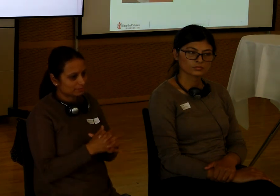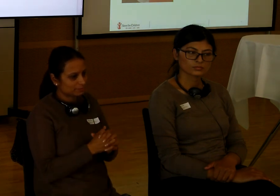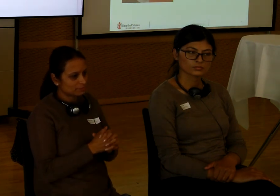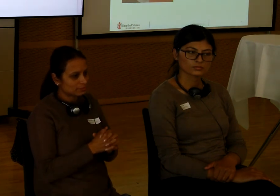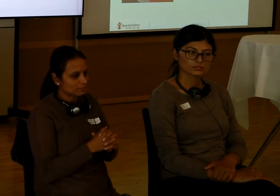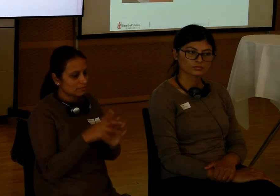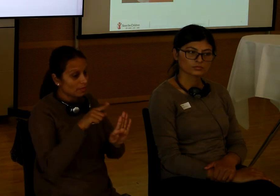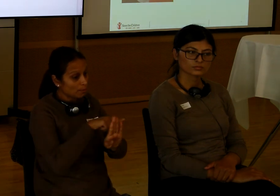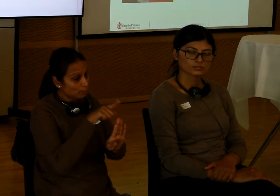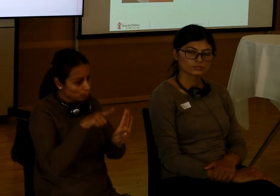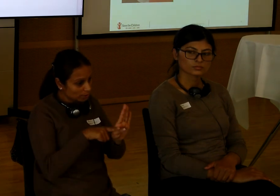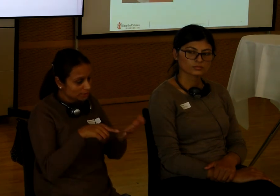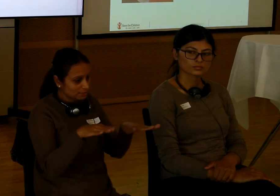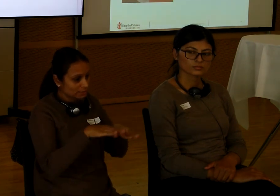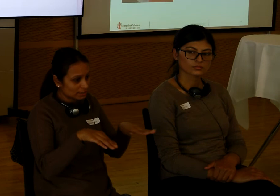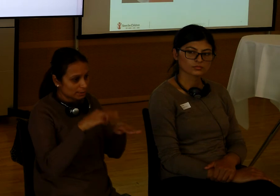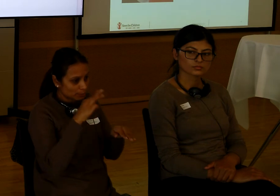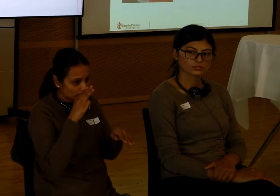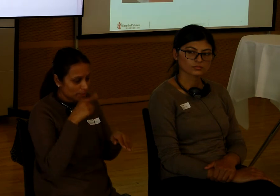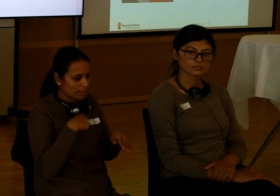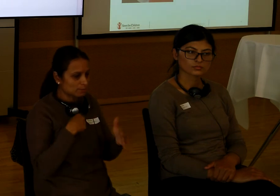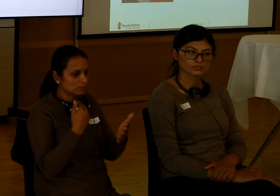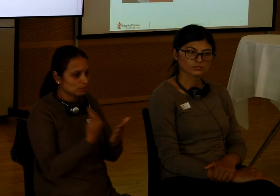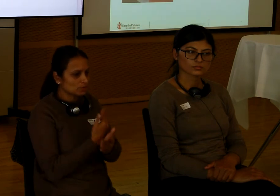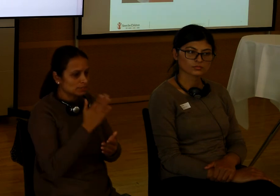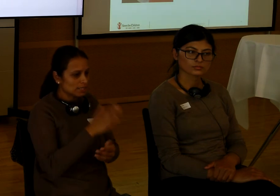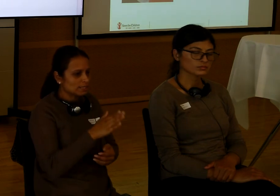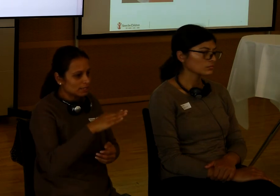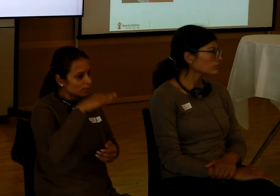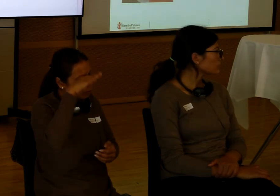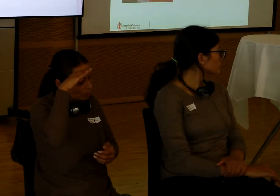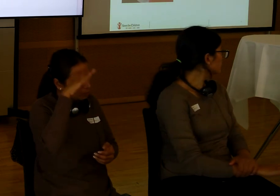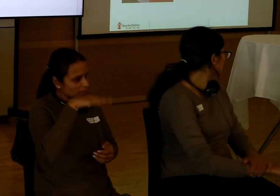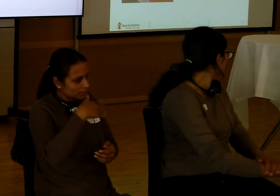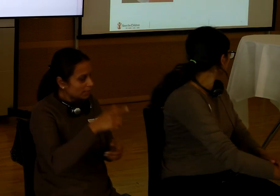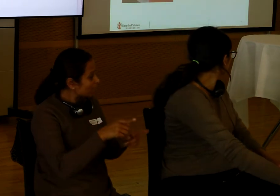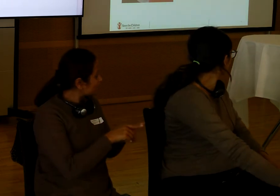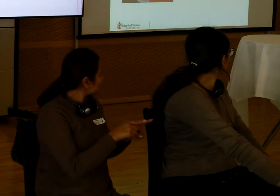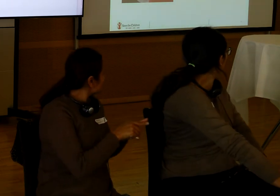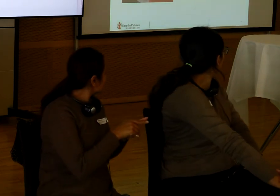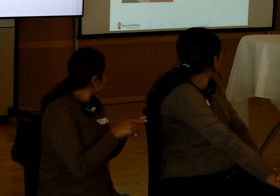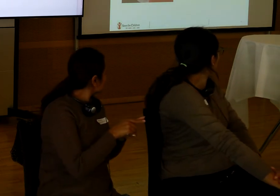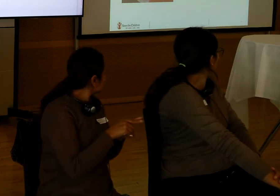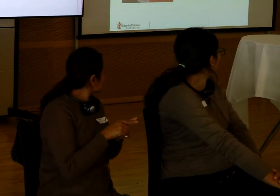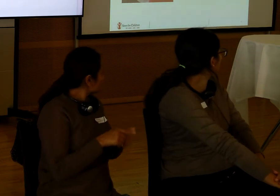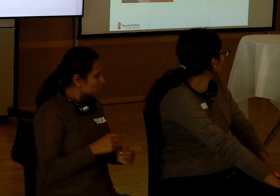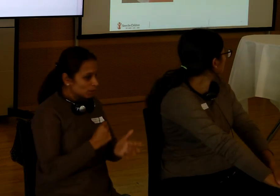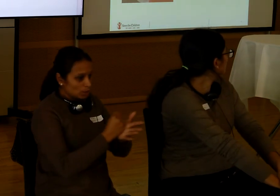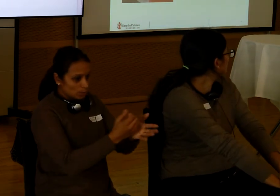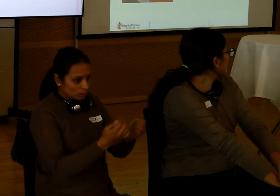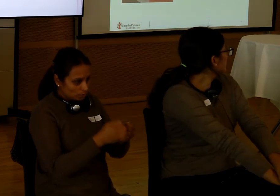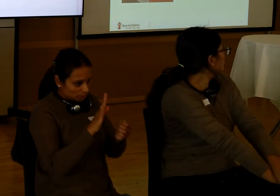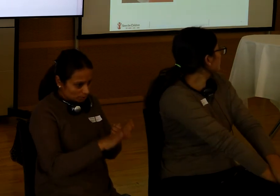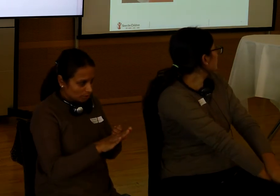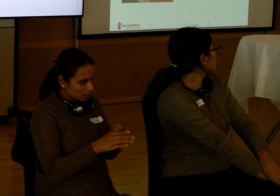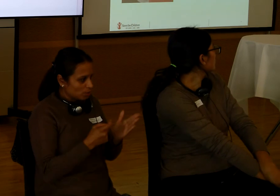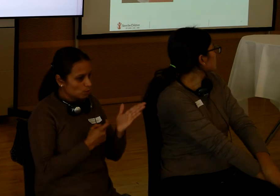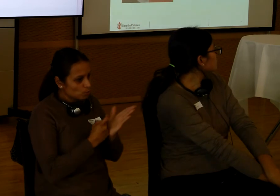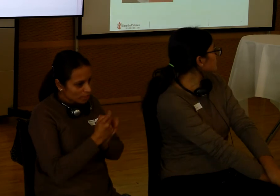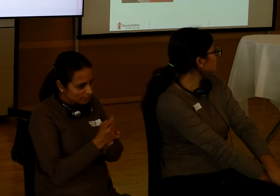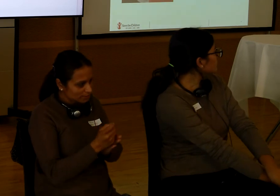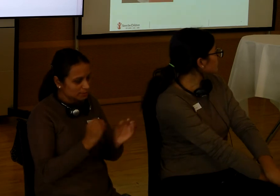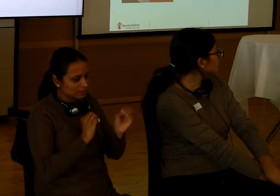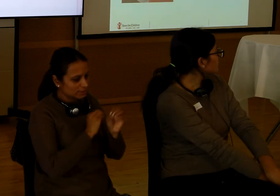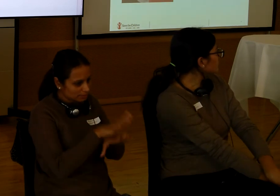On policy level, Save the Children did support the government of Armenia to develop standards and tools for quality,